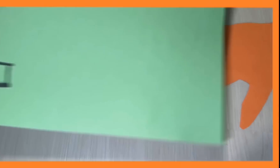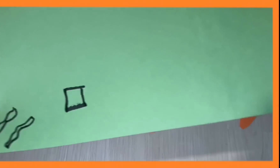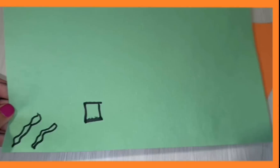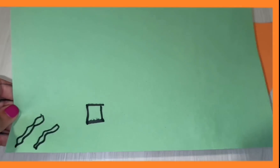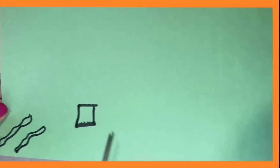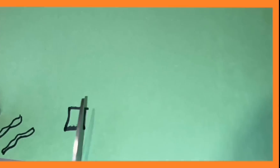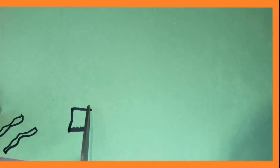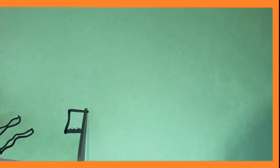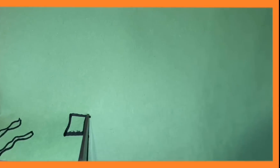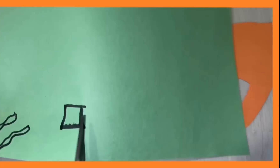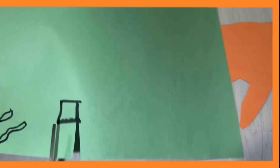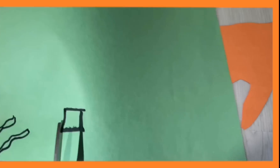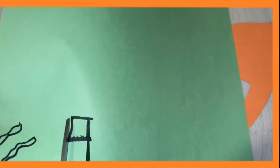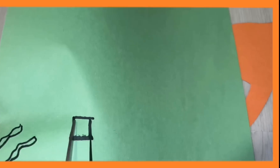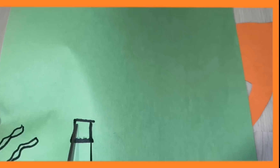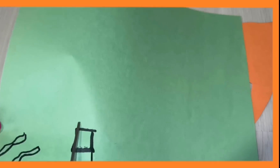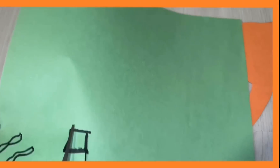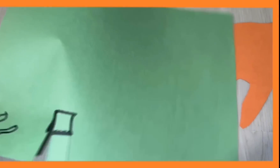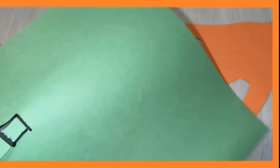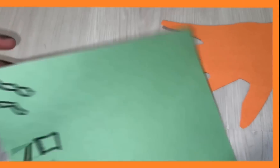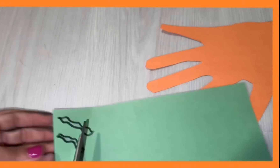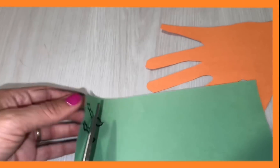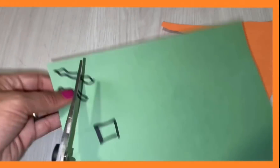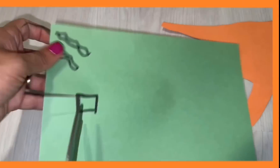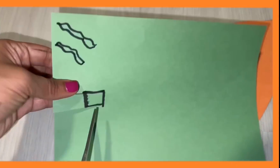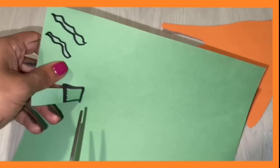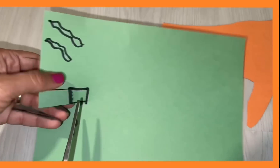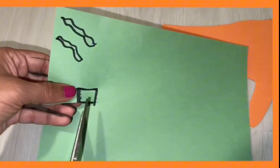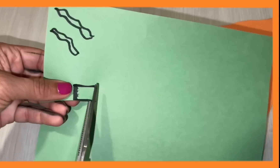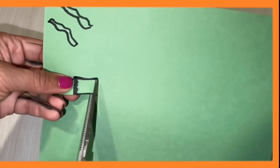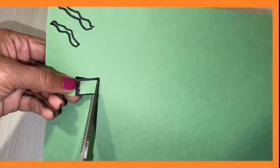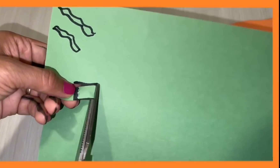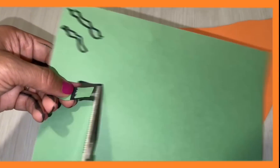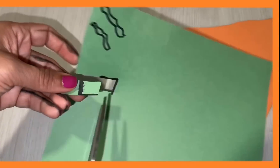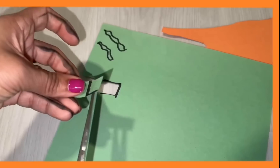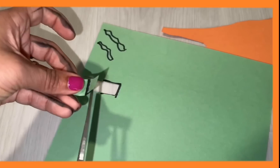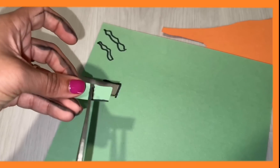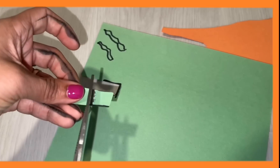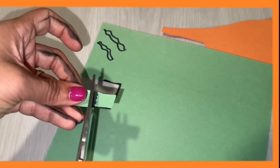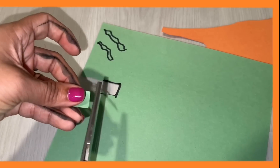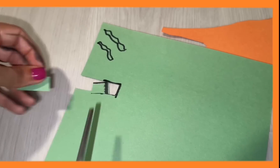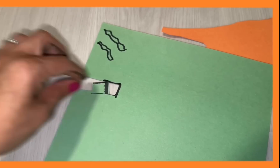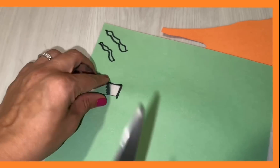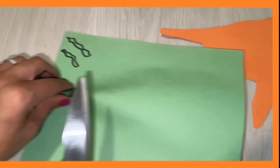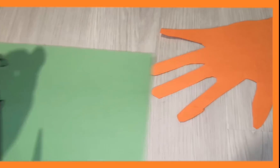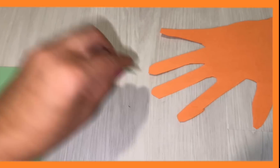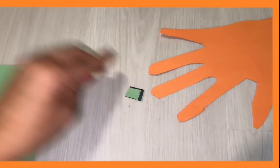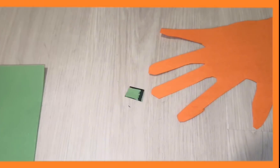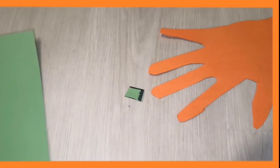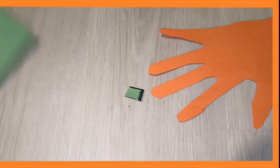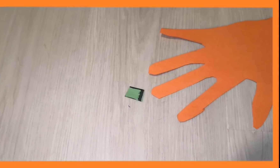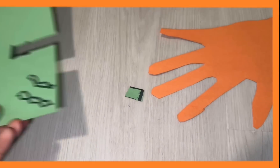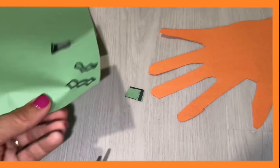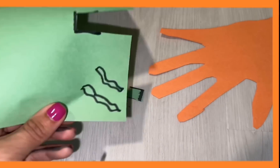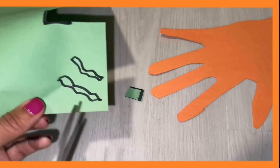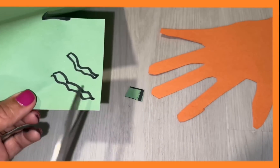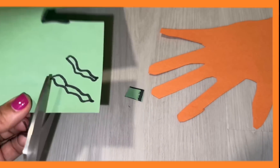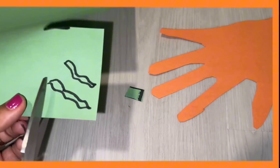squiggly. You can make them however you like. Now we're going to cut those pieces out very carefully. You